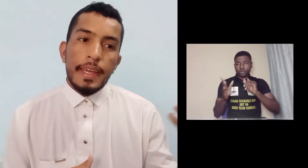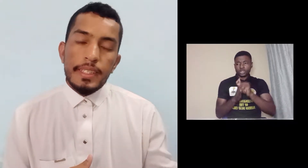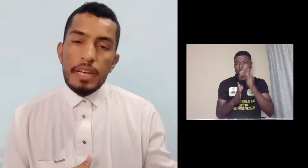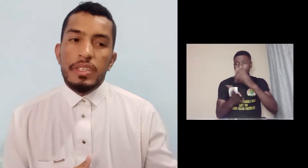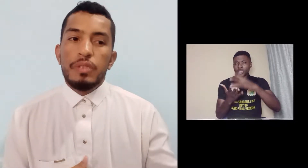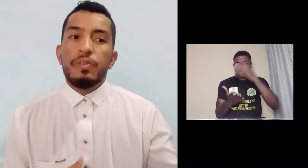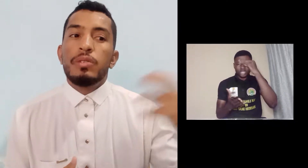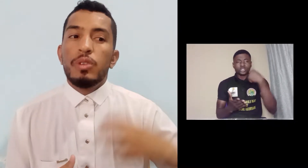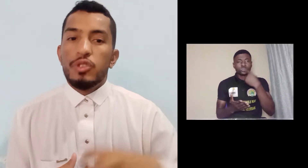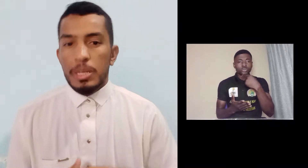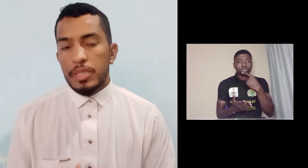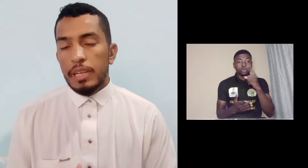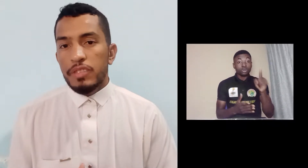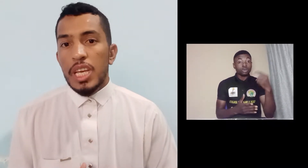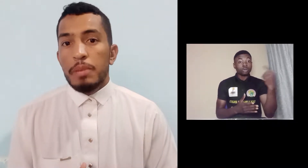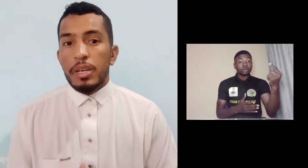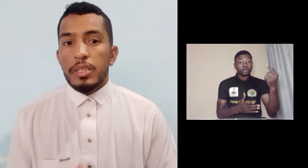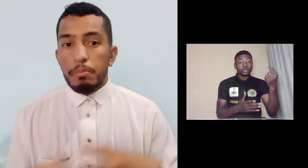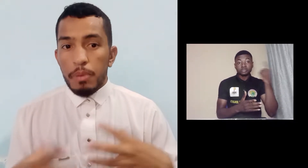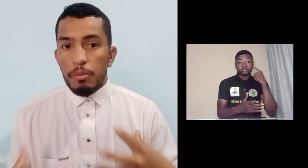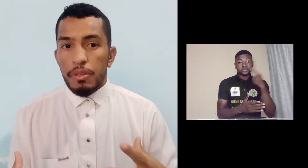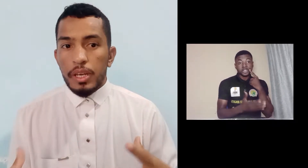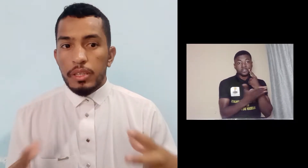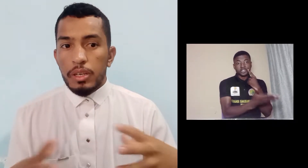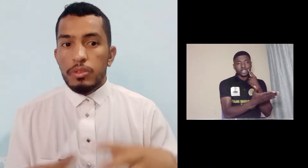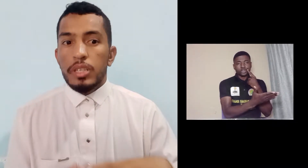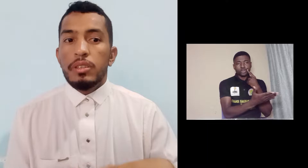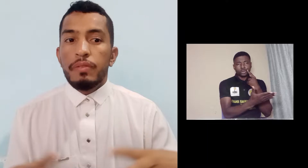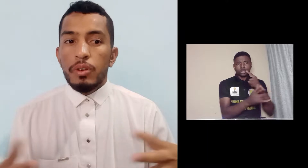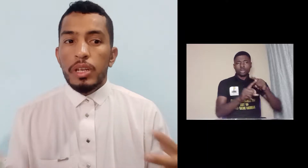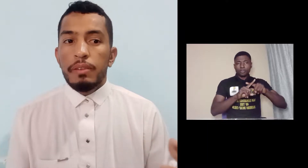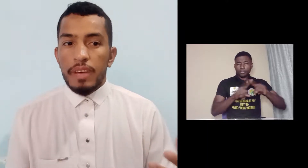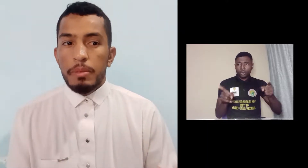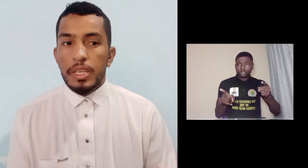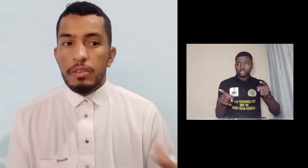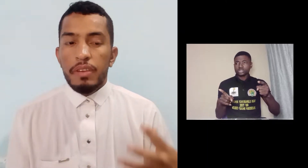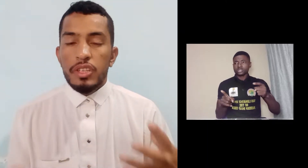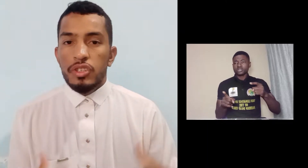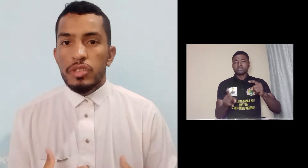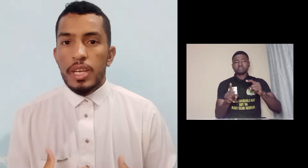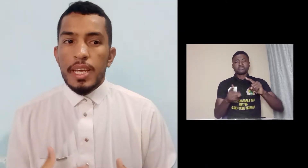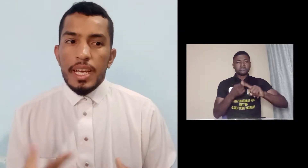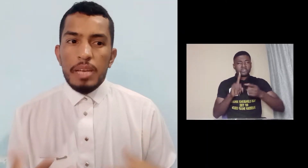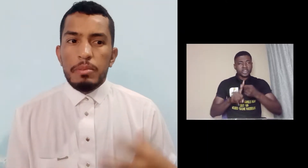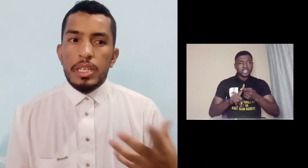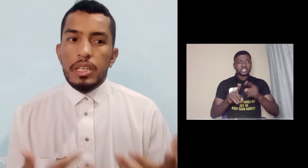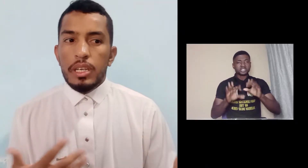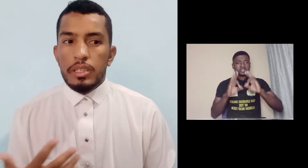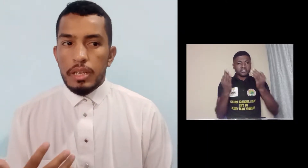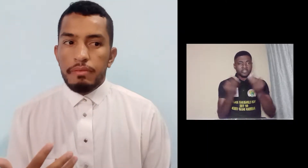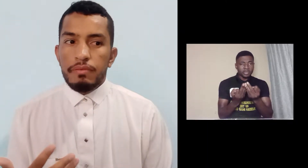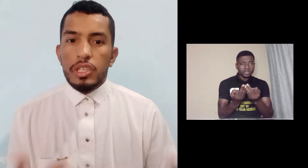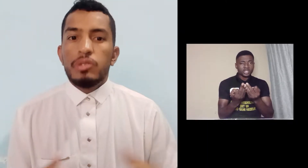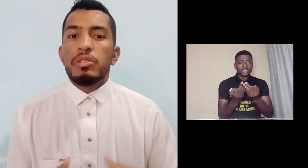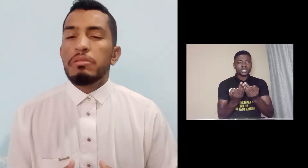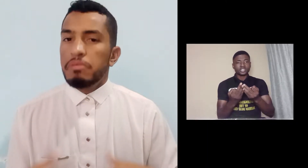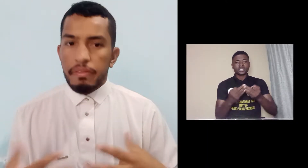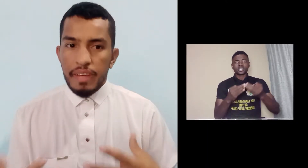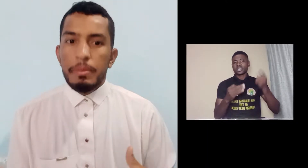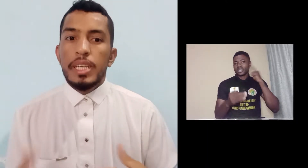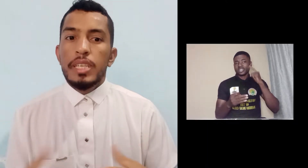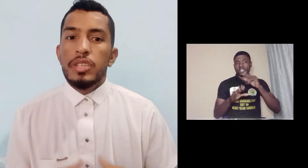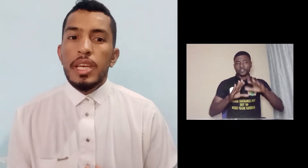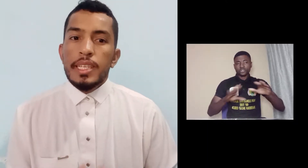the deaf individuals themselves, but both in the context of early family interventions, I mean deaf children,